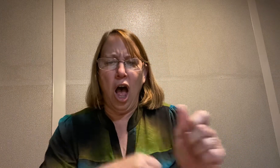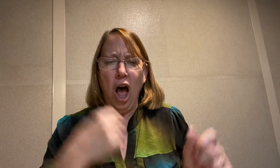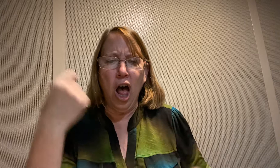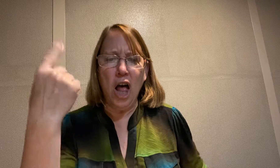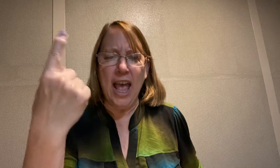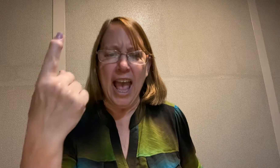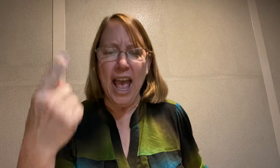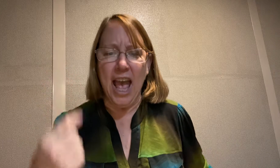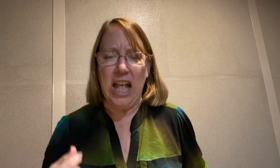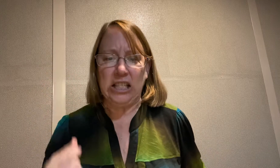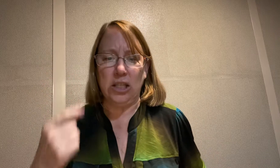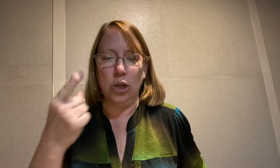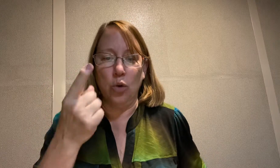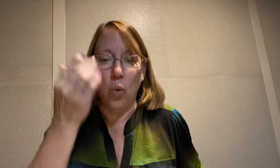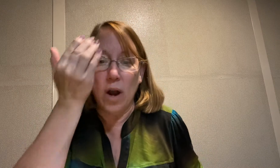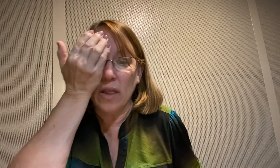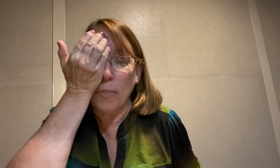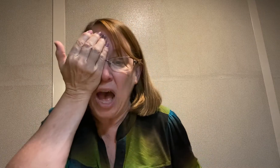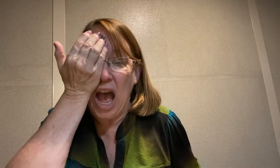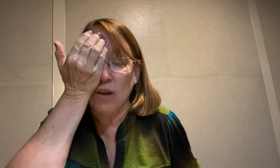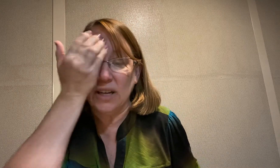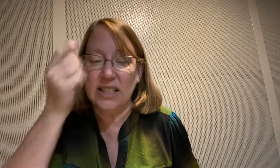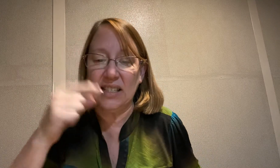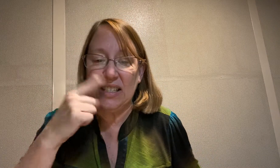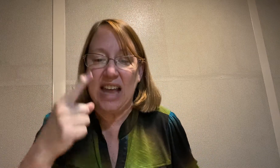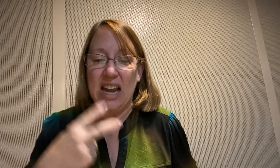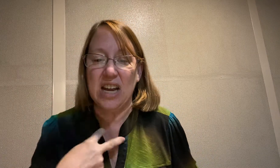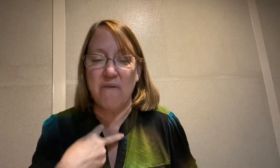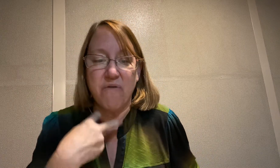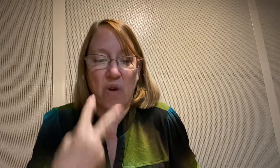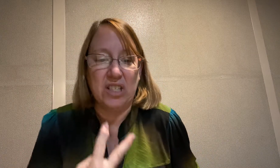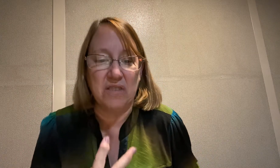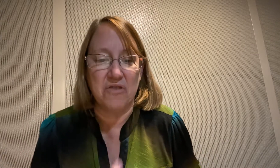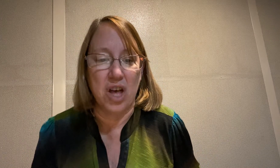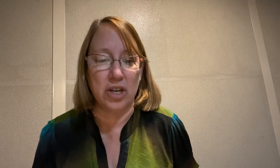"All hands," one of the pirates said in a voice of thunder.